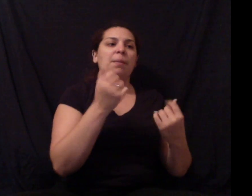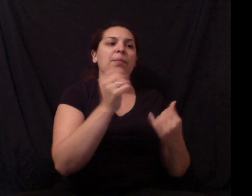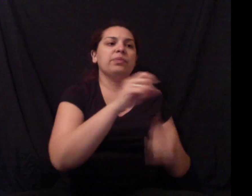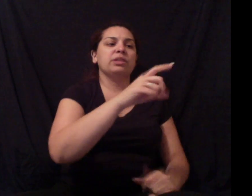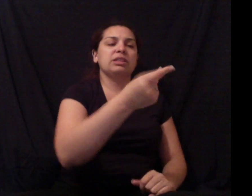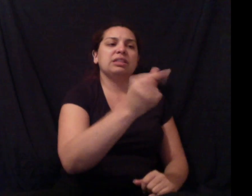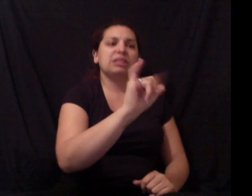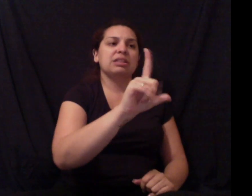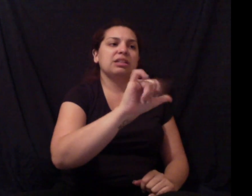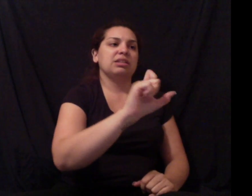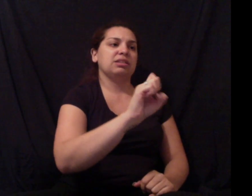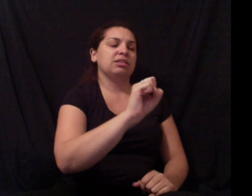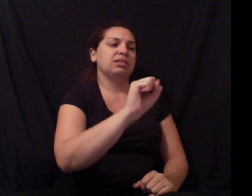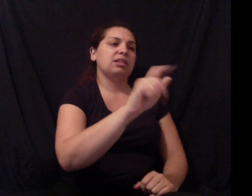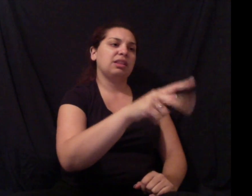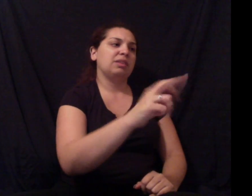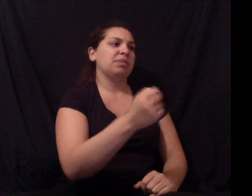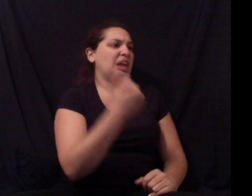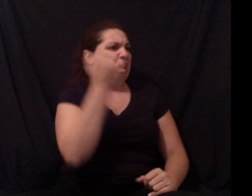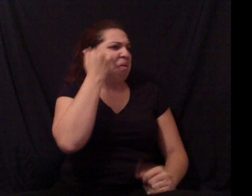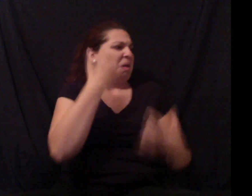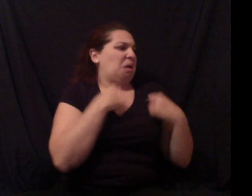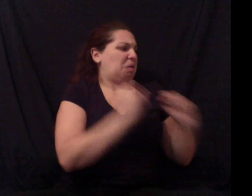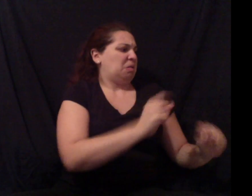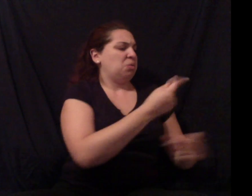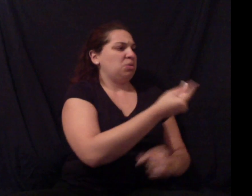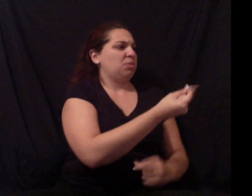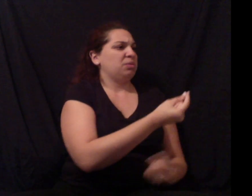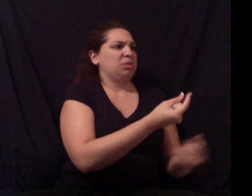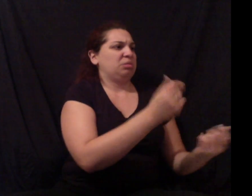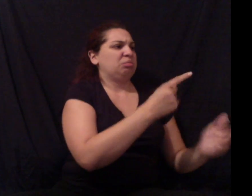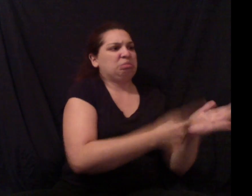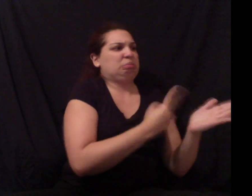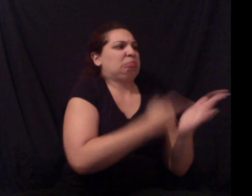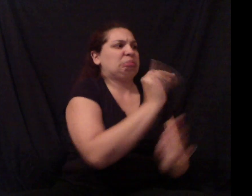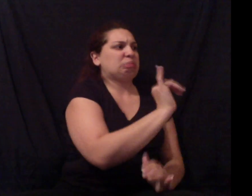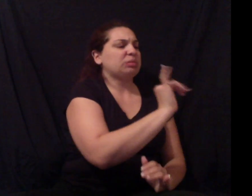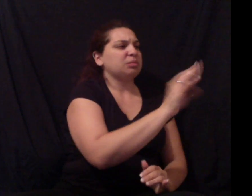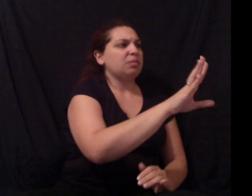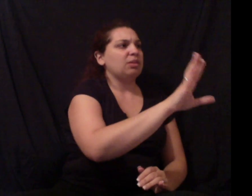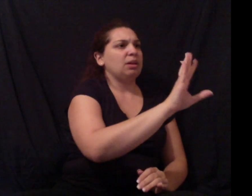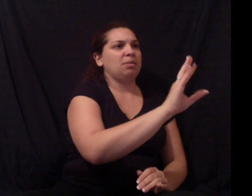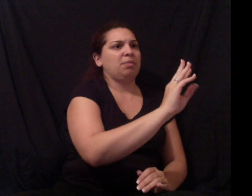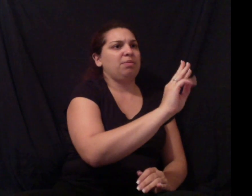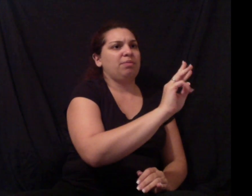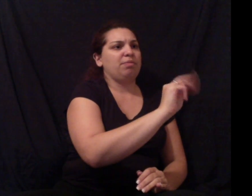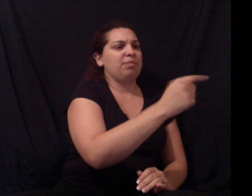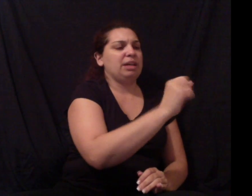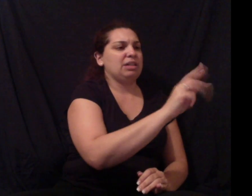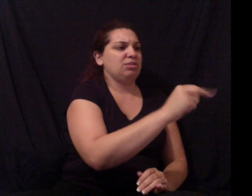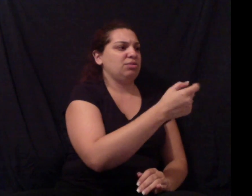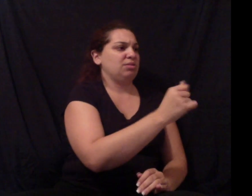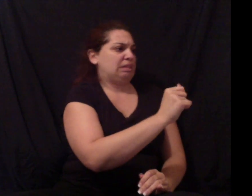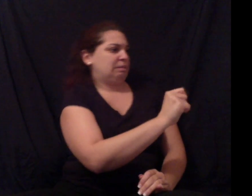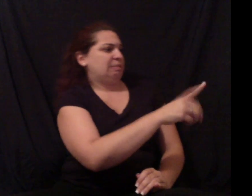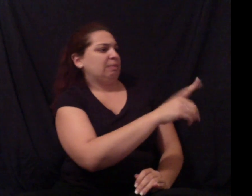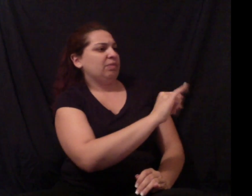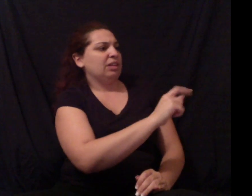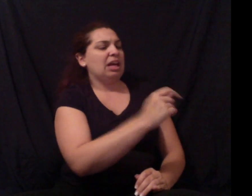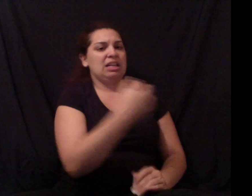theme. And because I was like, man, if I could do something like Spark Mandrill, I can pull off Guile's theme, and I posted Guile's theme,